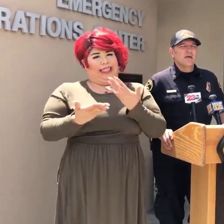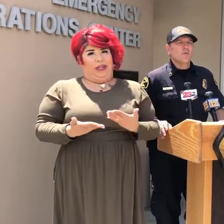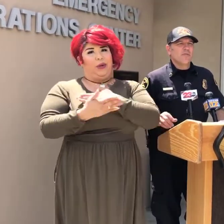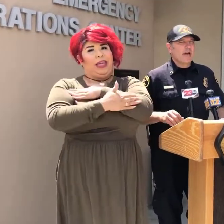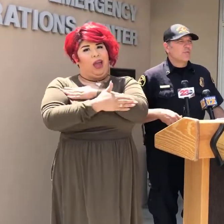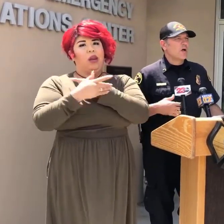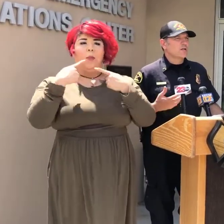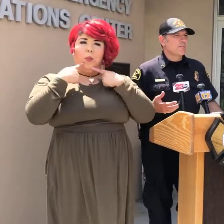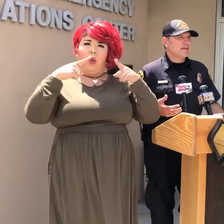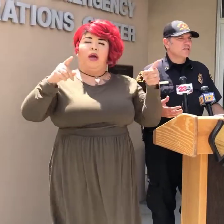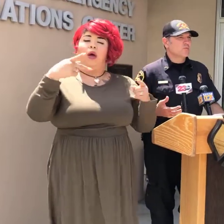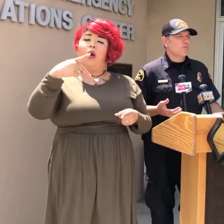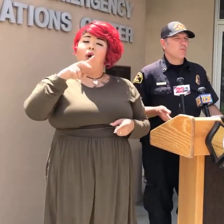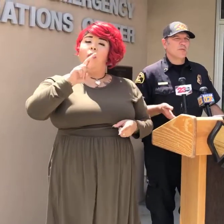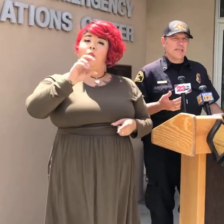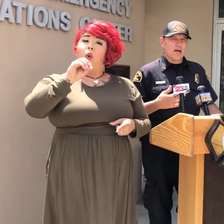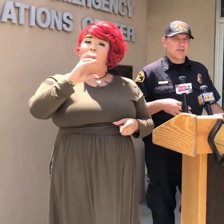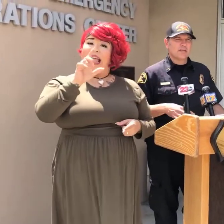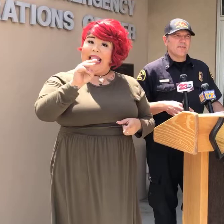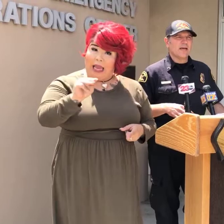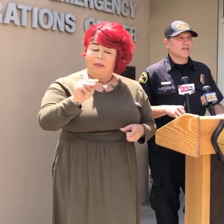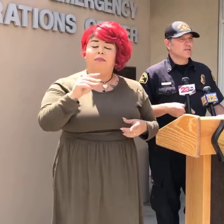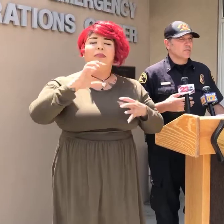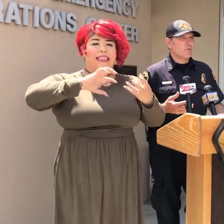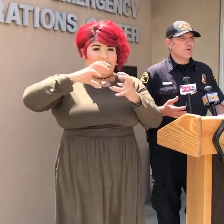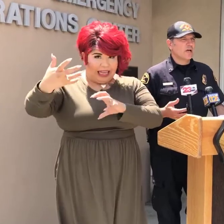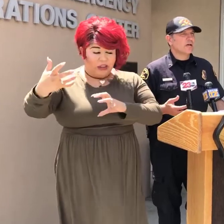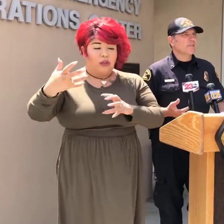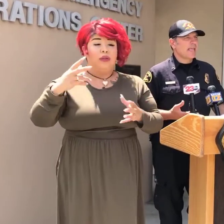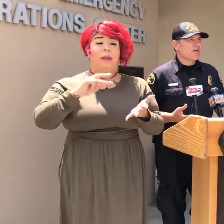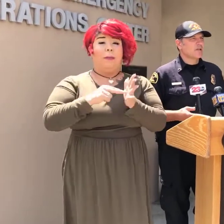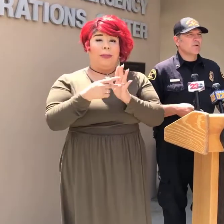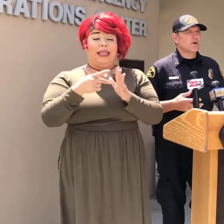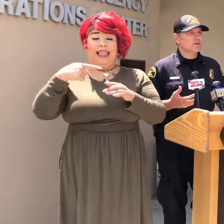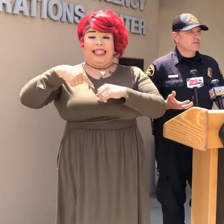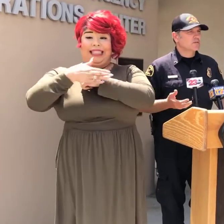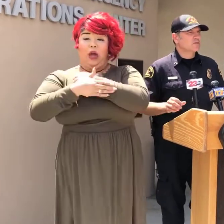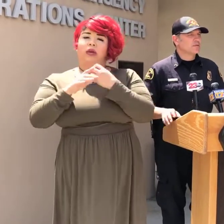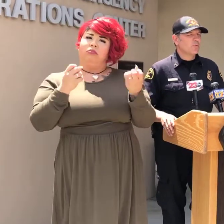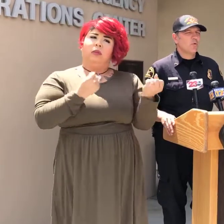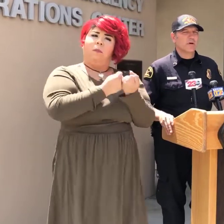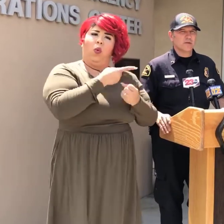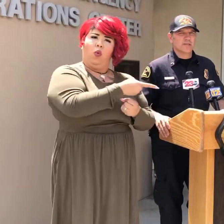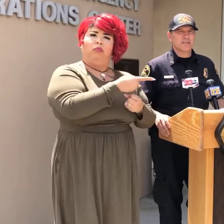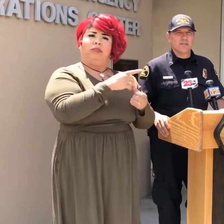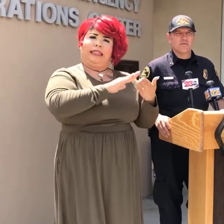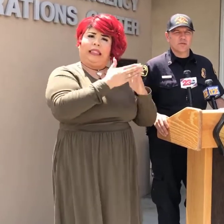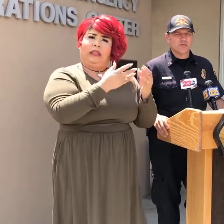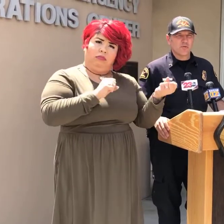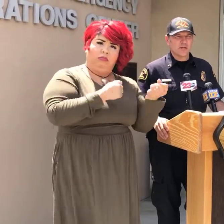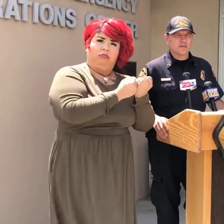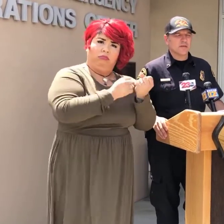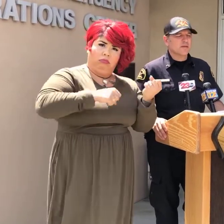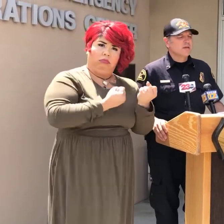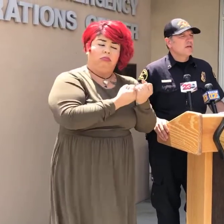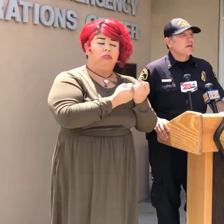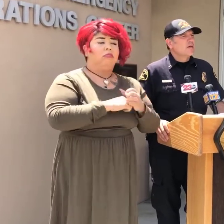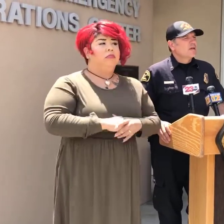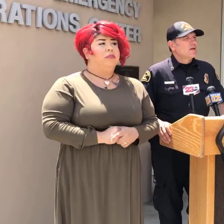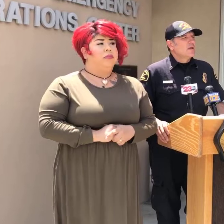then with that proclamation, the county did that in support of the county, but also to support the city of